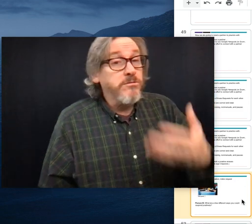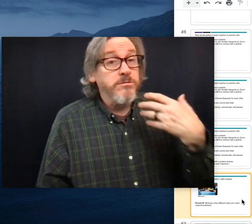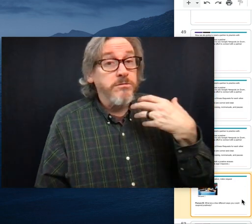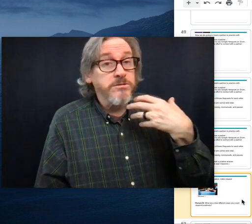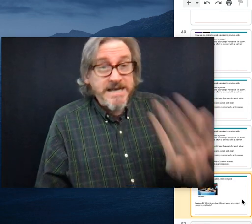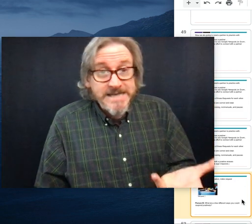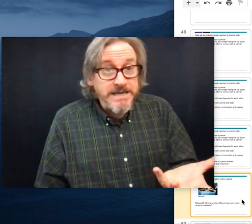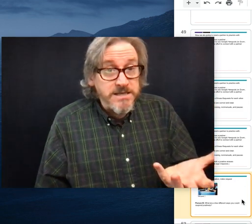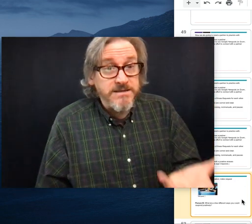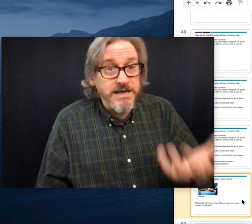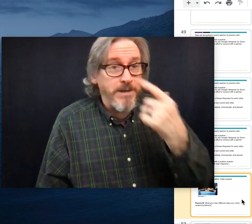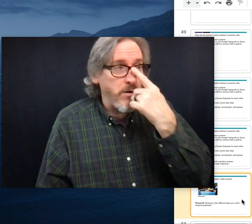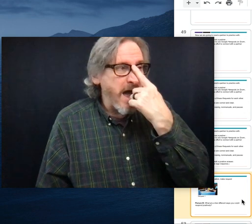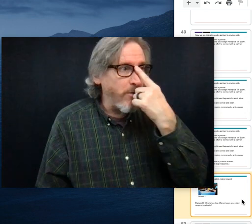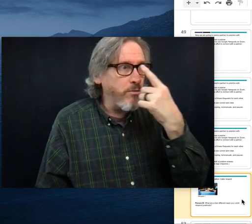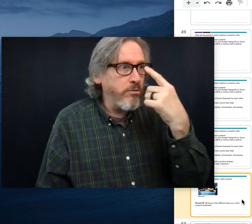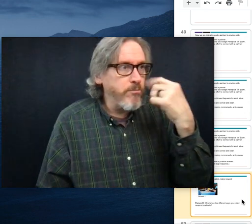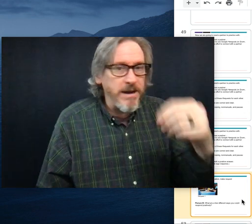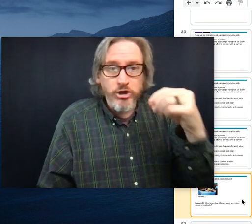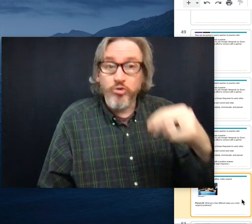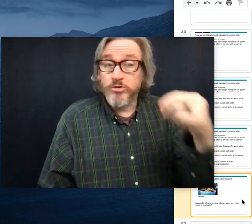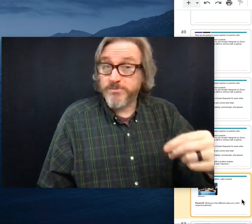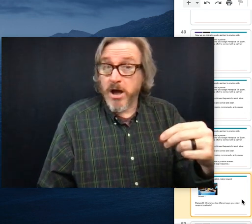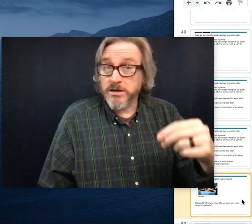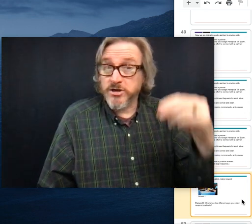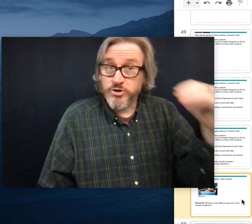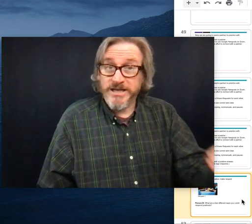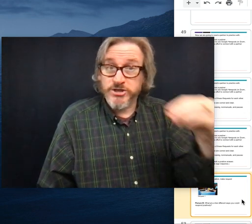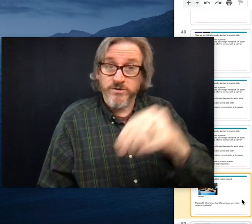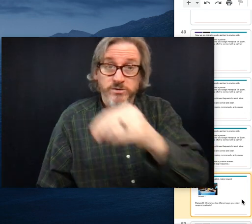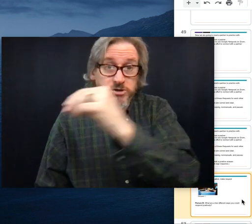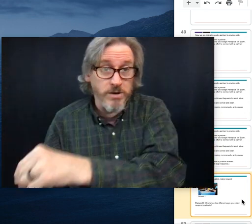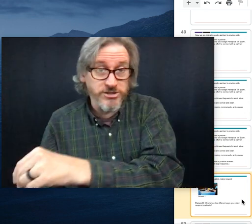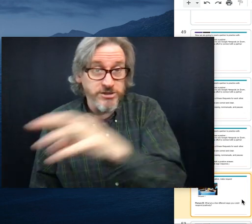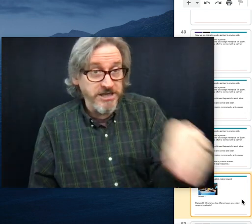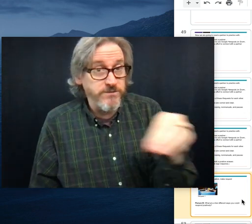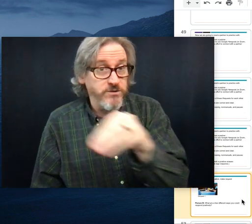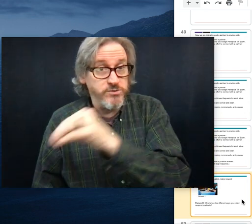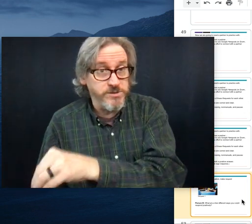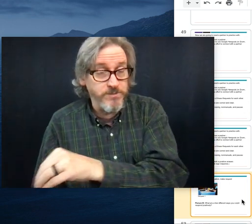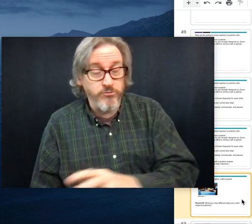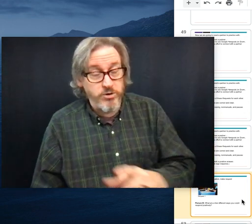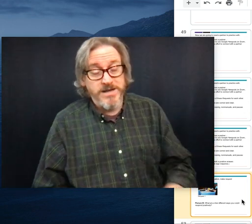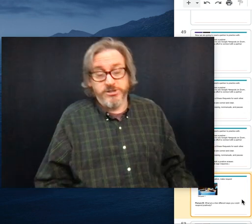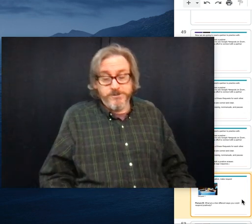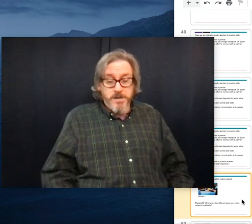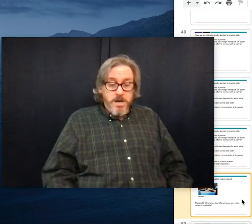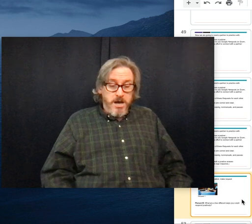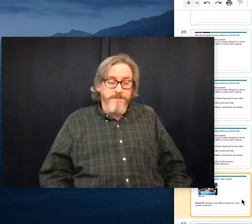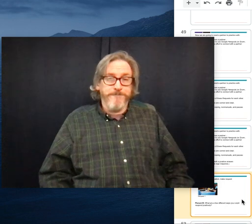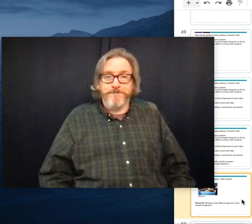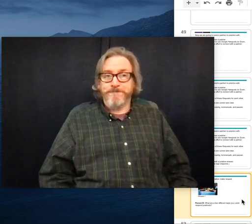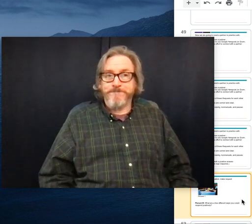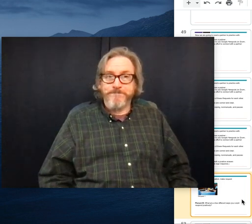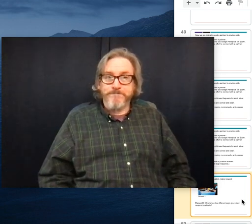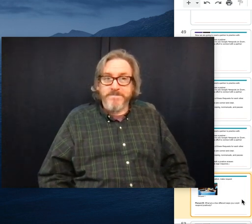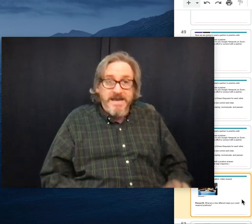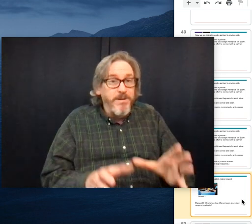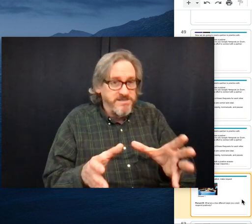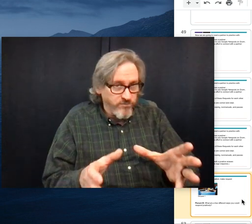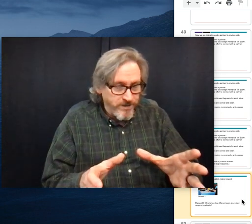Practice it. Normally we would practice in the classroom where you would take these and then you would make up your own. We could use Google